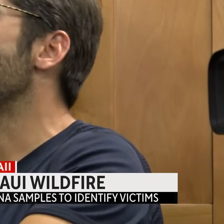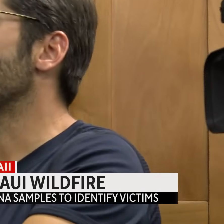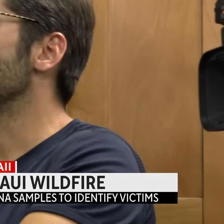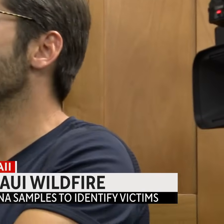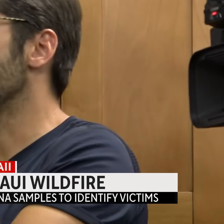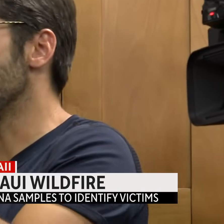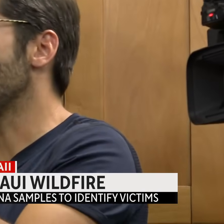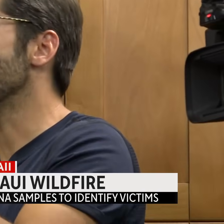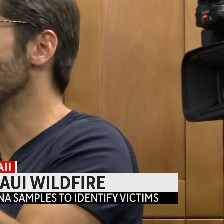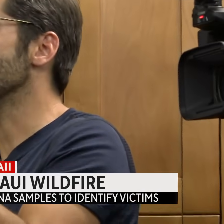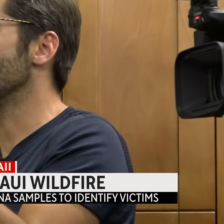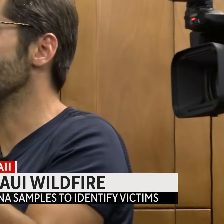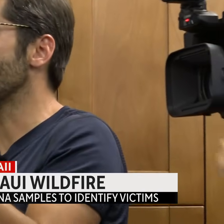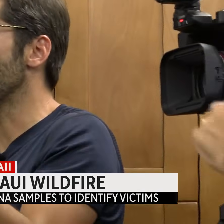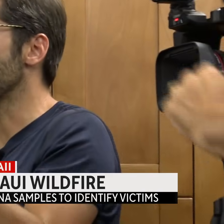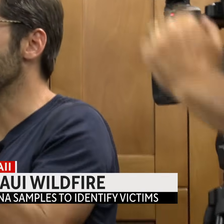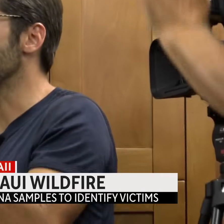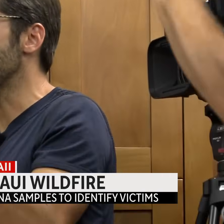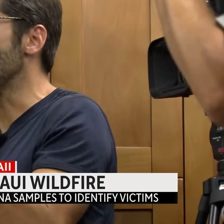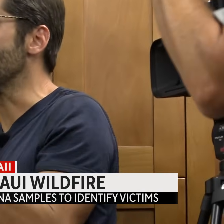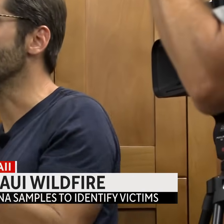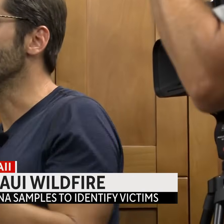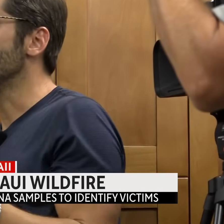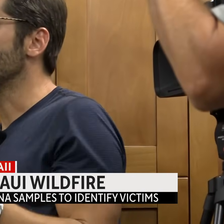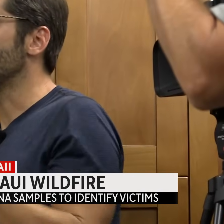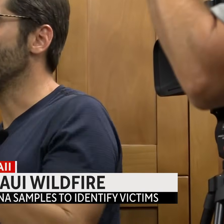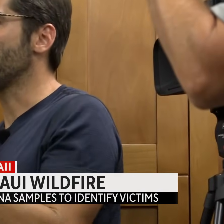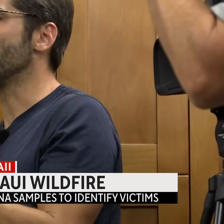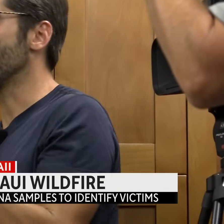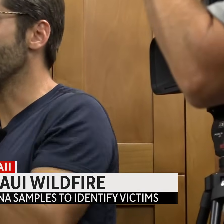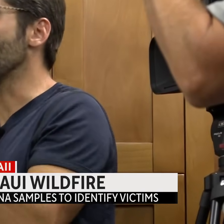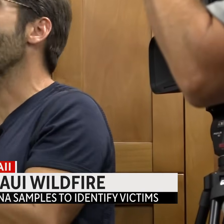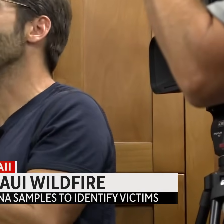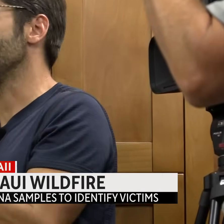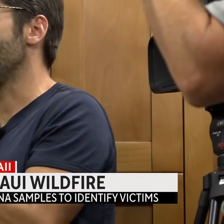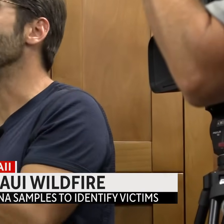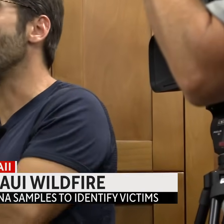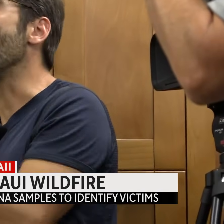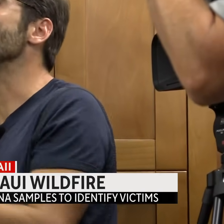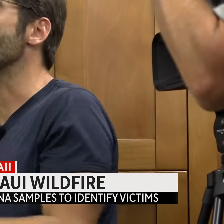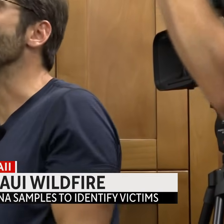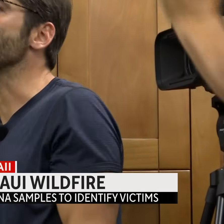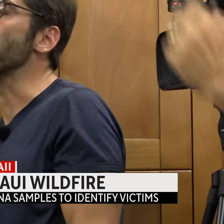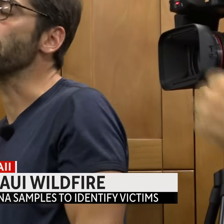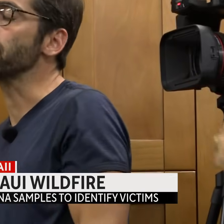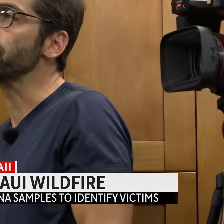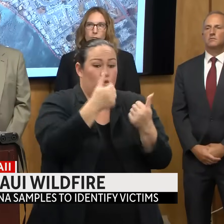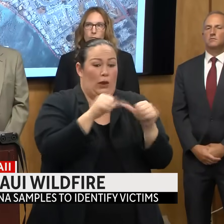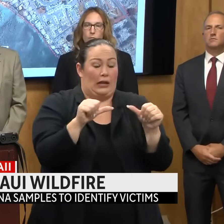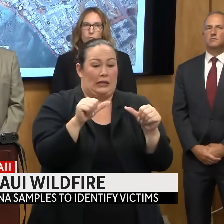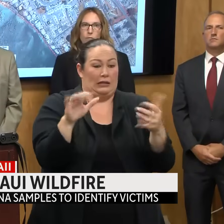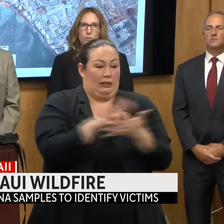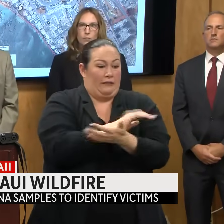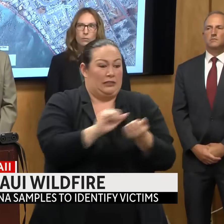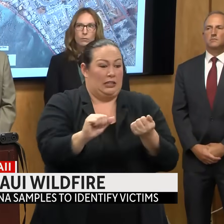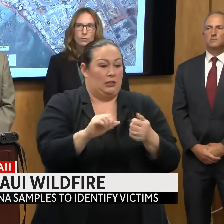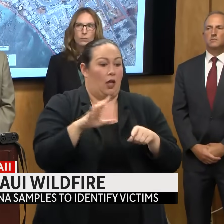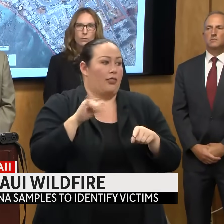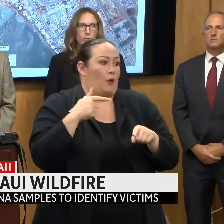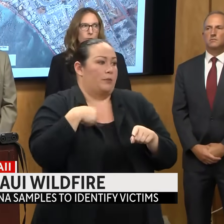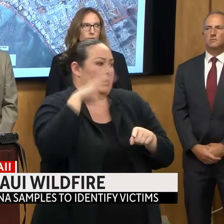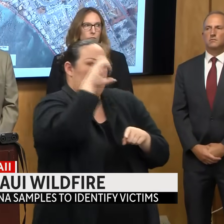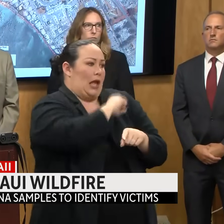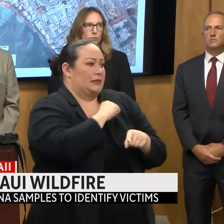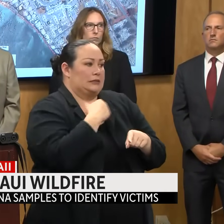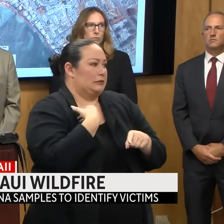you think a lag in communication, it sounds like, with MEMA could have contributed or amplified the loss that we're seeing? That would be a guess on my part. I